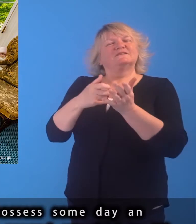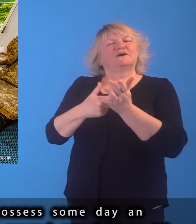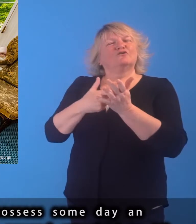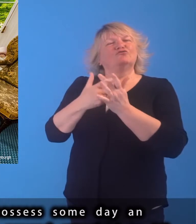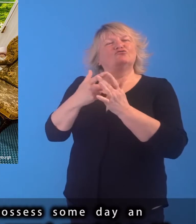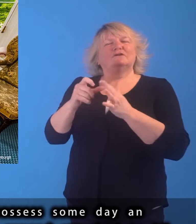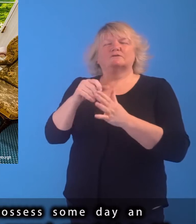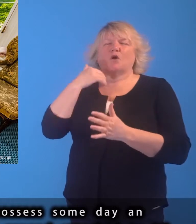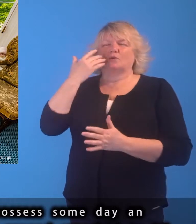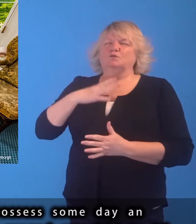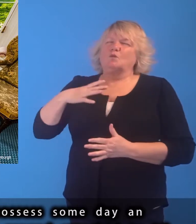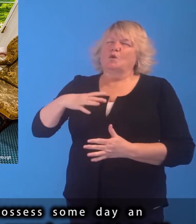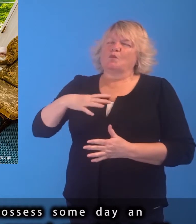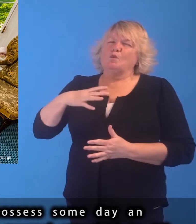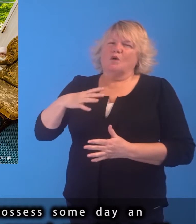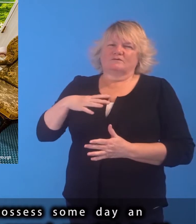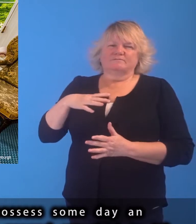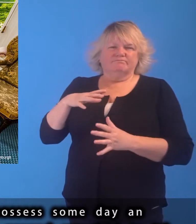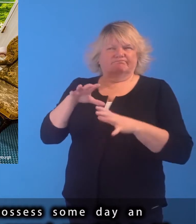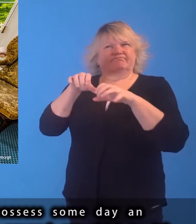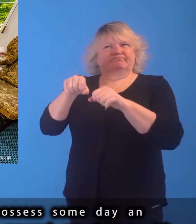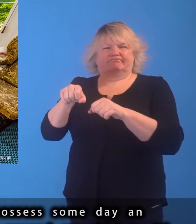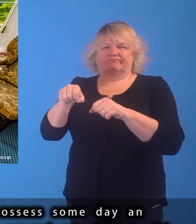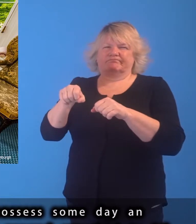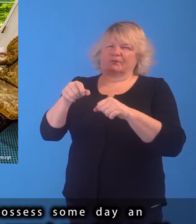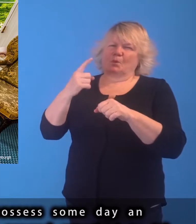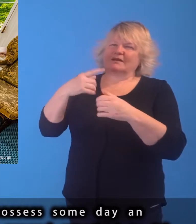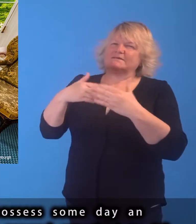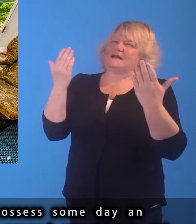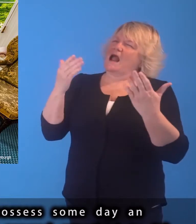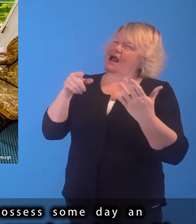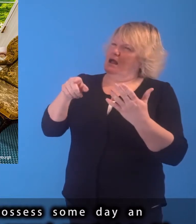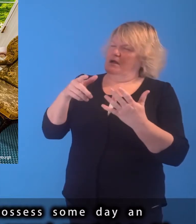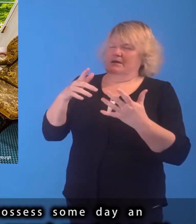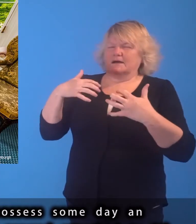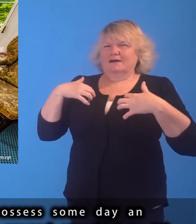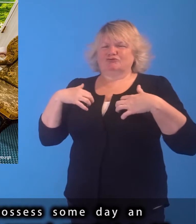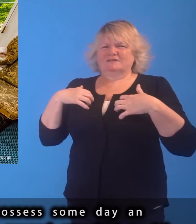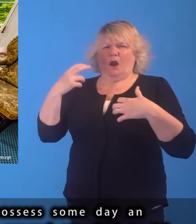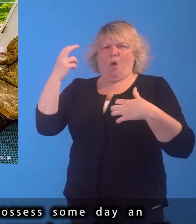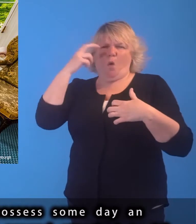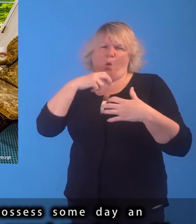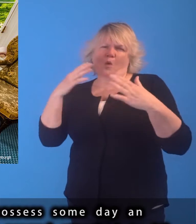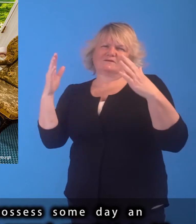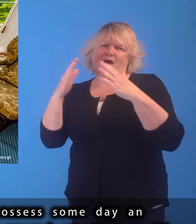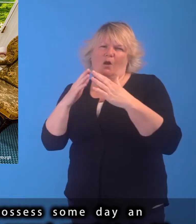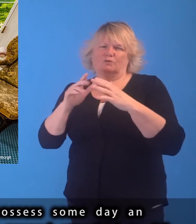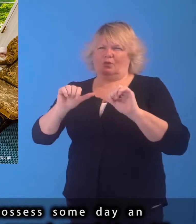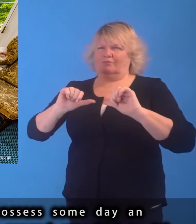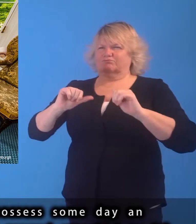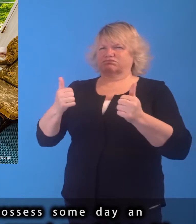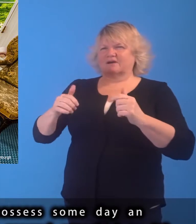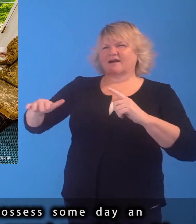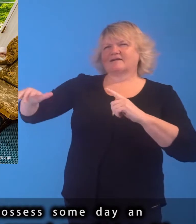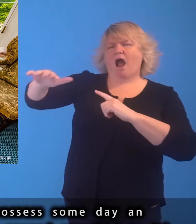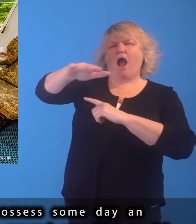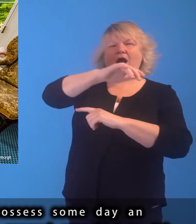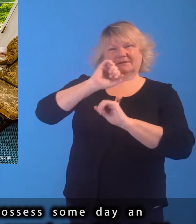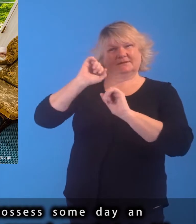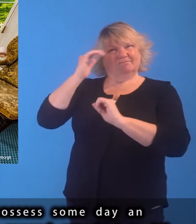Mr. Reid had always wanted to possess someday an interesting old house with a piece